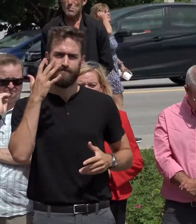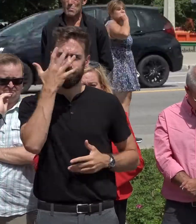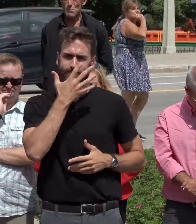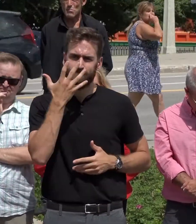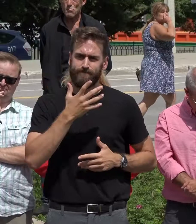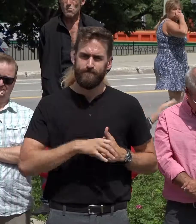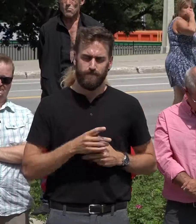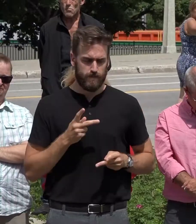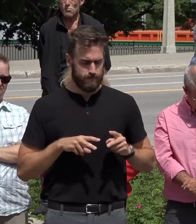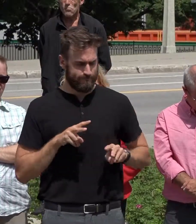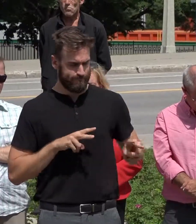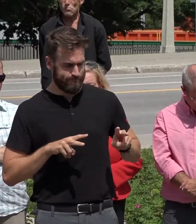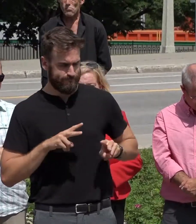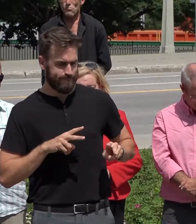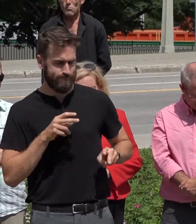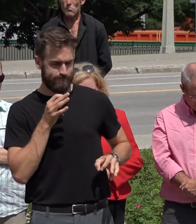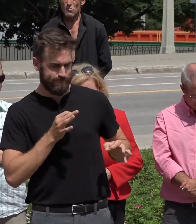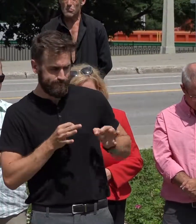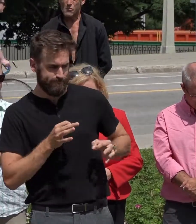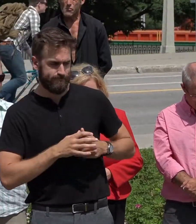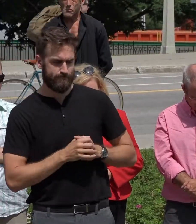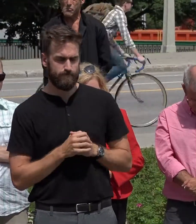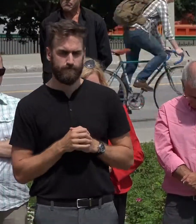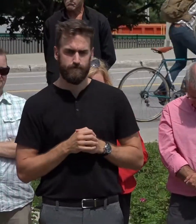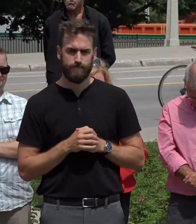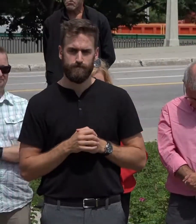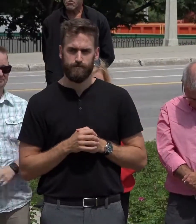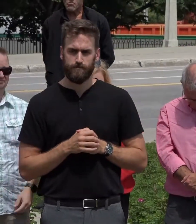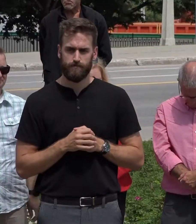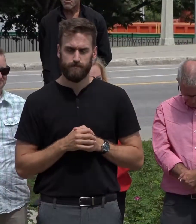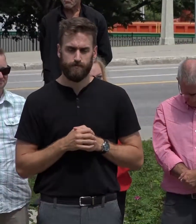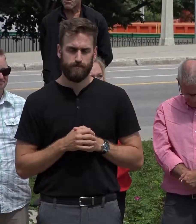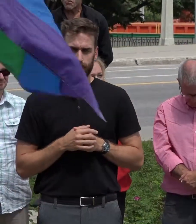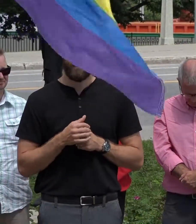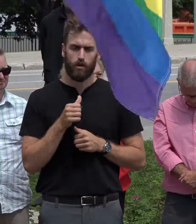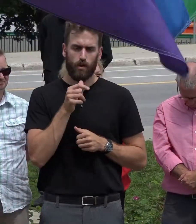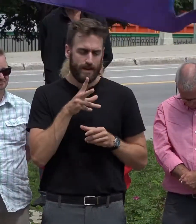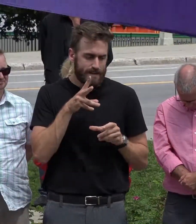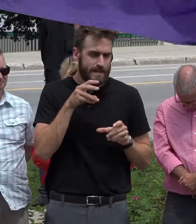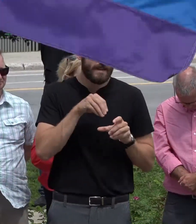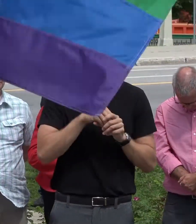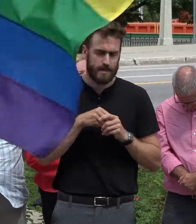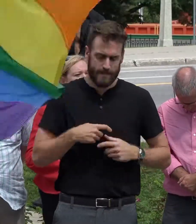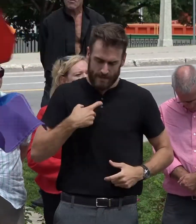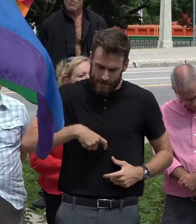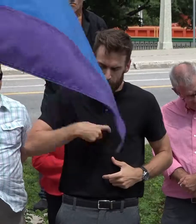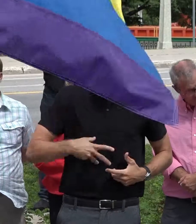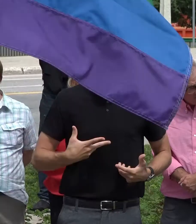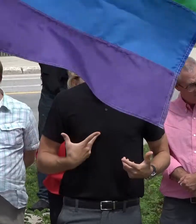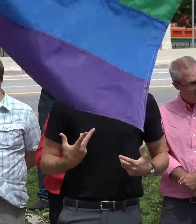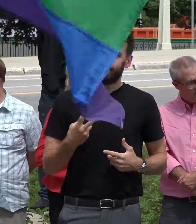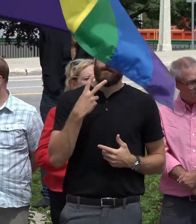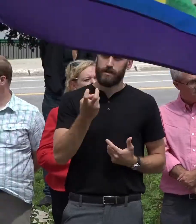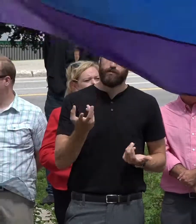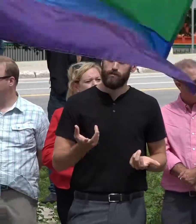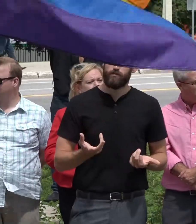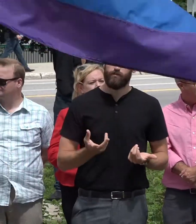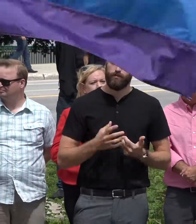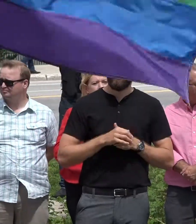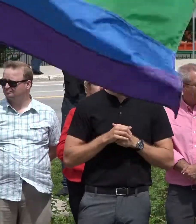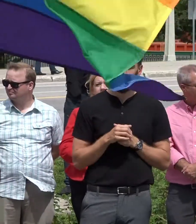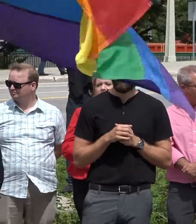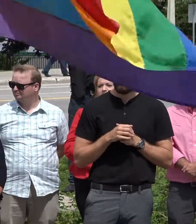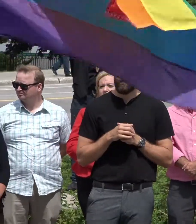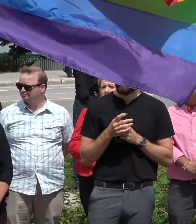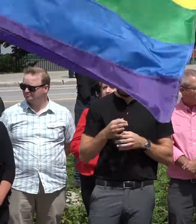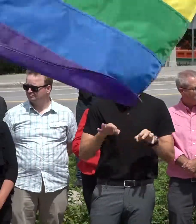outside. Nobody thinks about what is on the inside. And it is so important for every one of